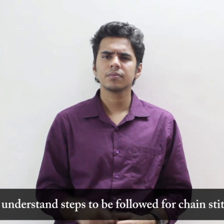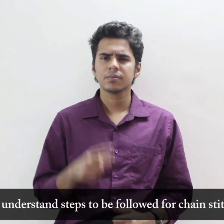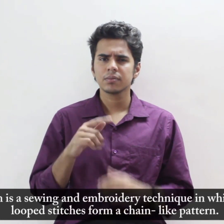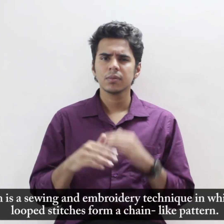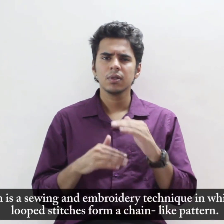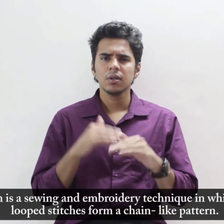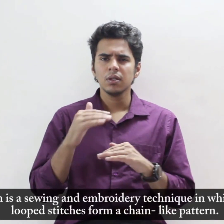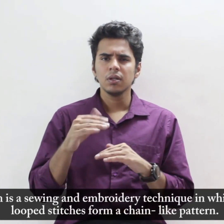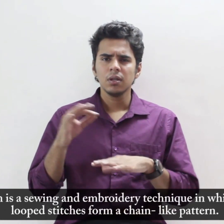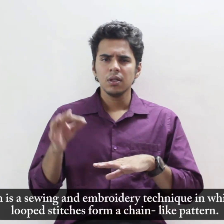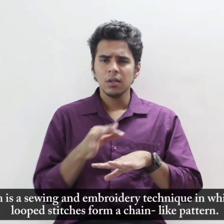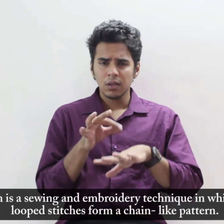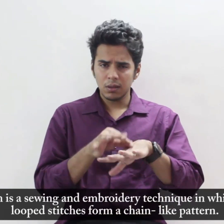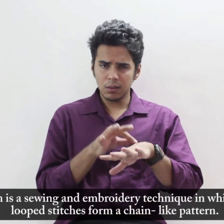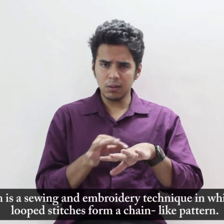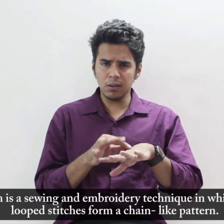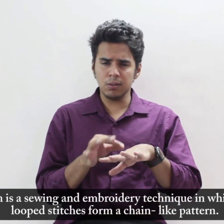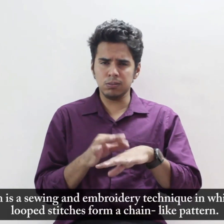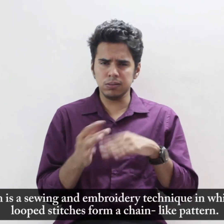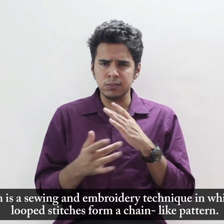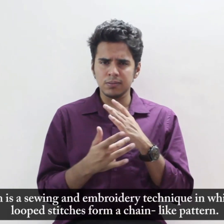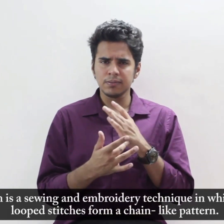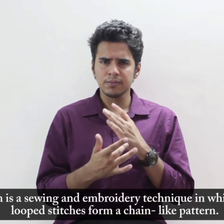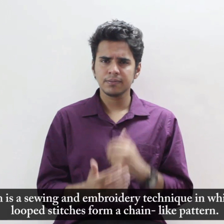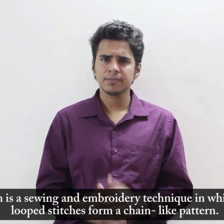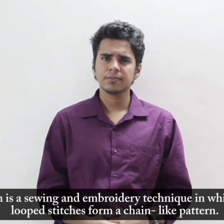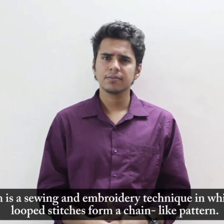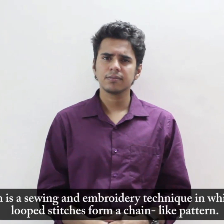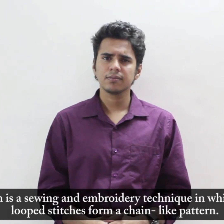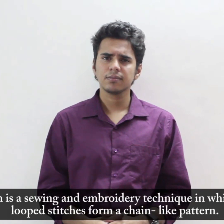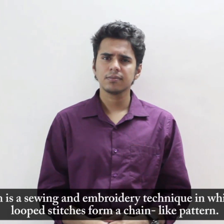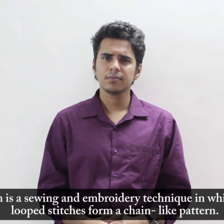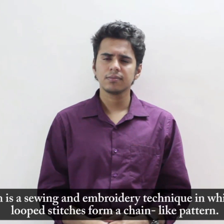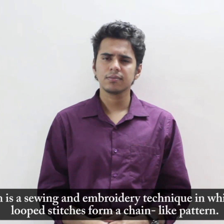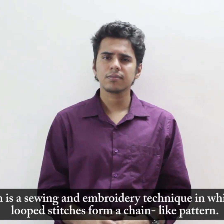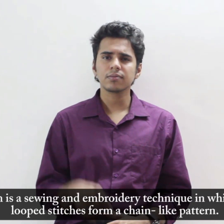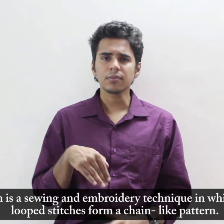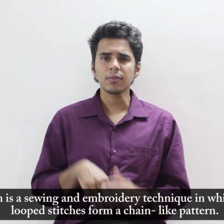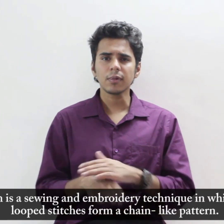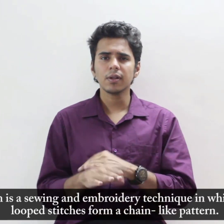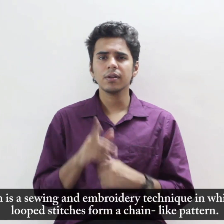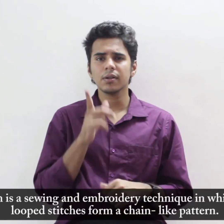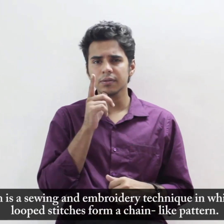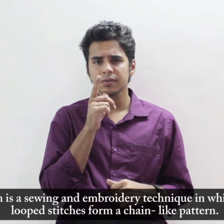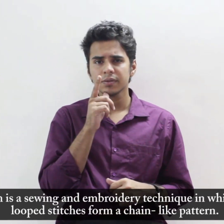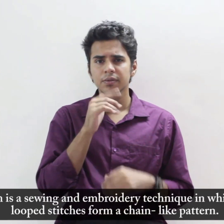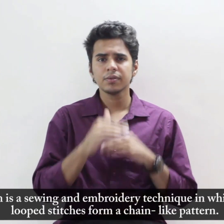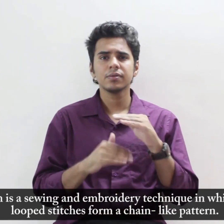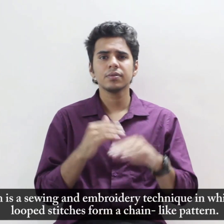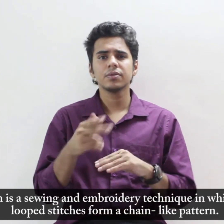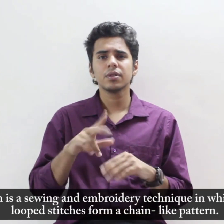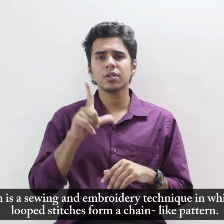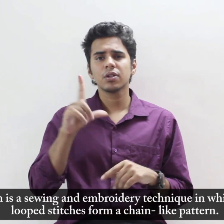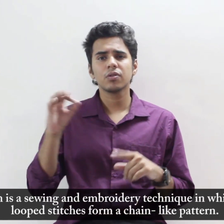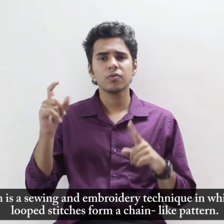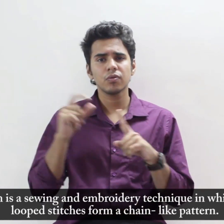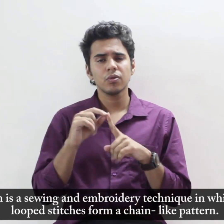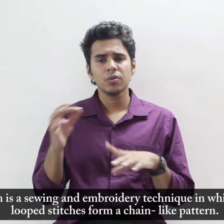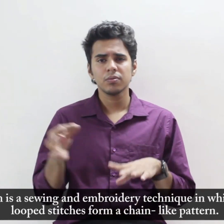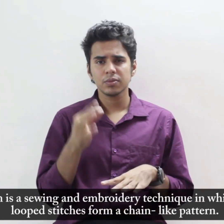Chain stitch is a swing and embroidery technique in which a series of looped stitches form a chain-like